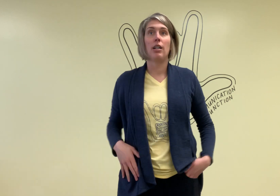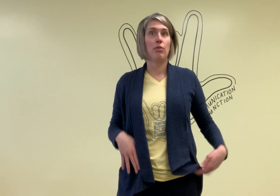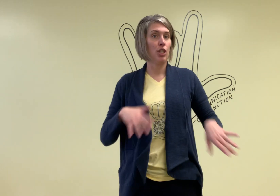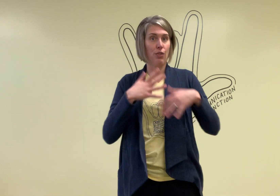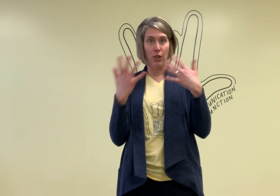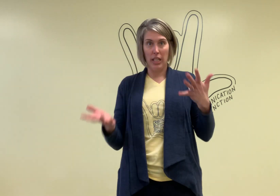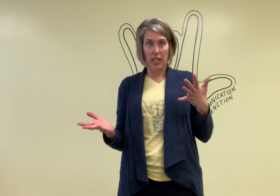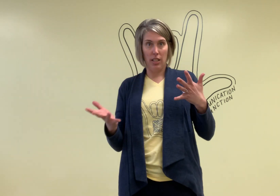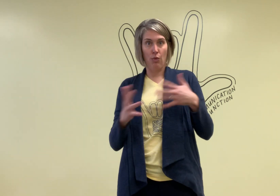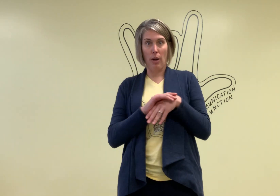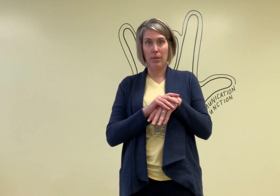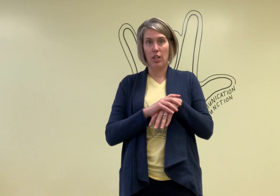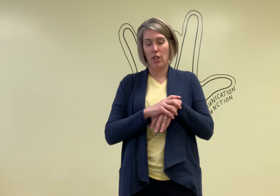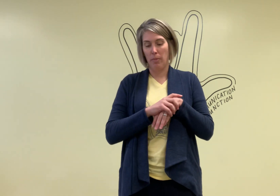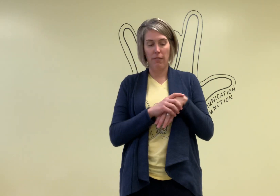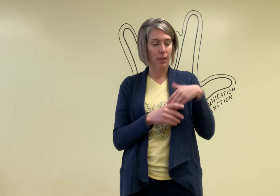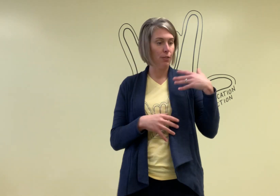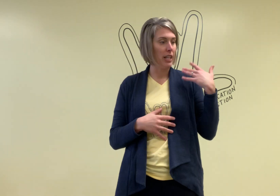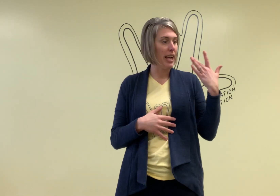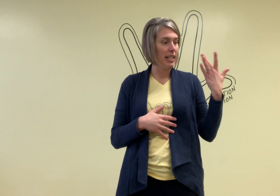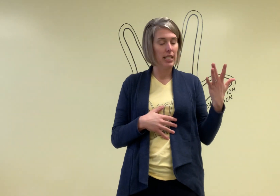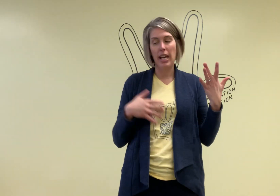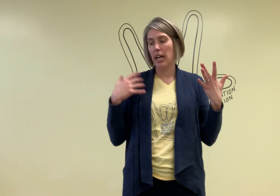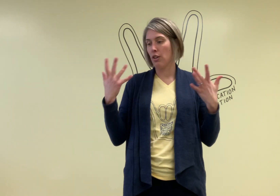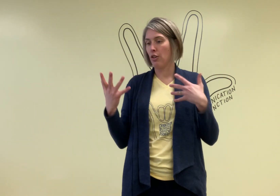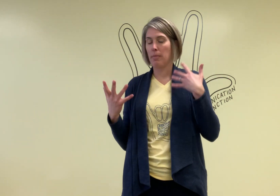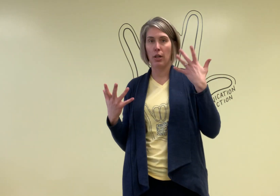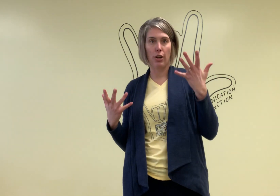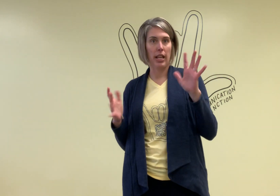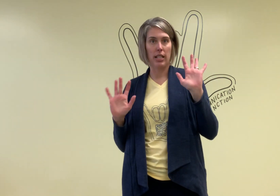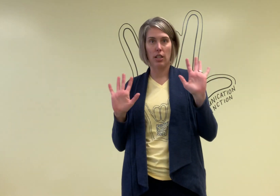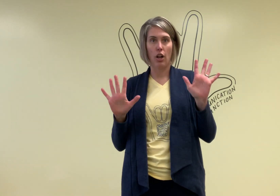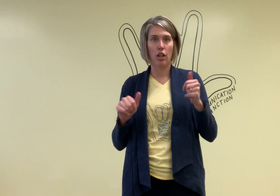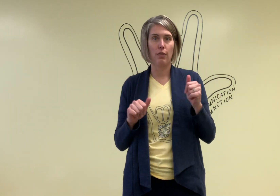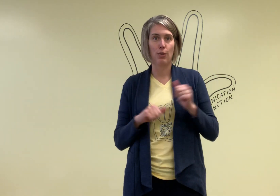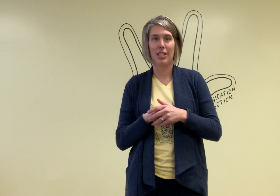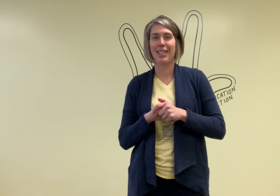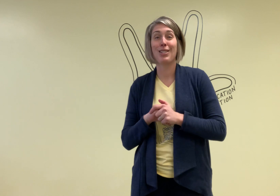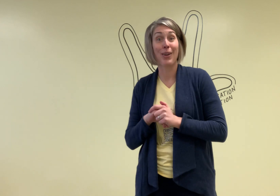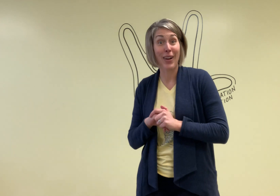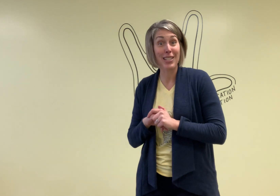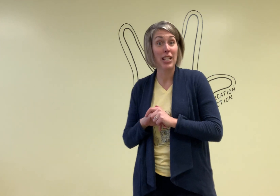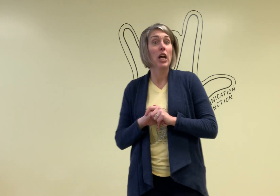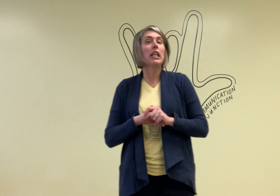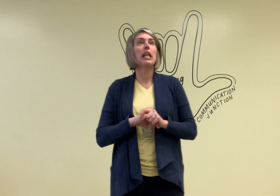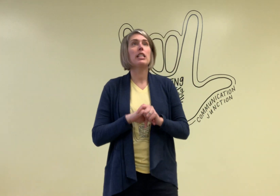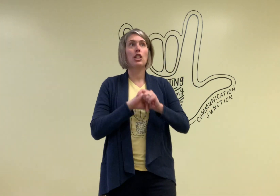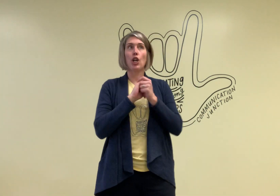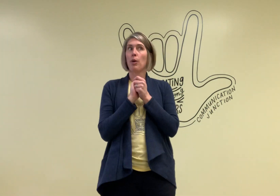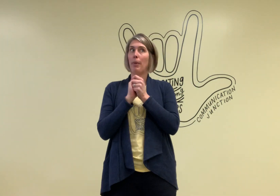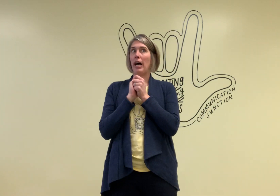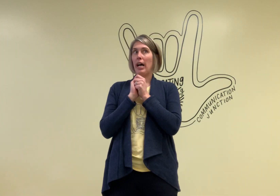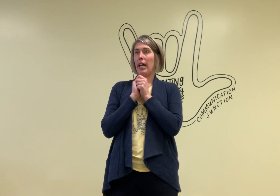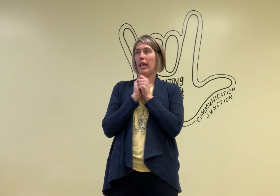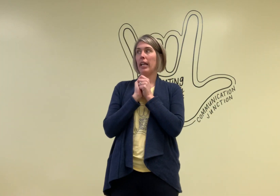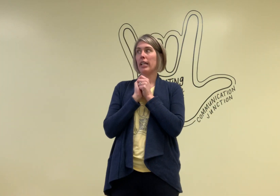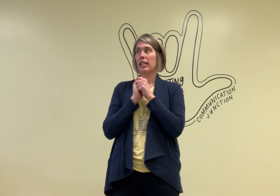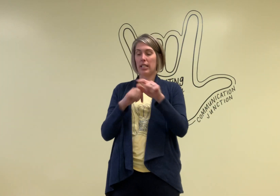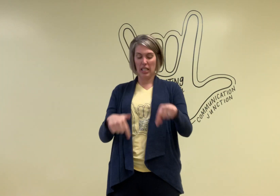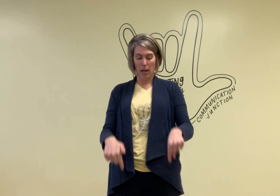just for ease and repetition, but feel free to add dad or grandma or aunt, all of those things, all right? Let's start by stomping